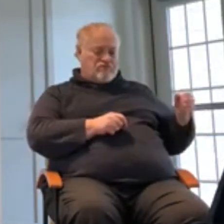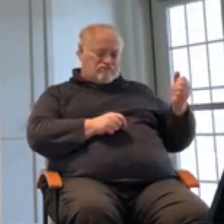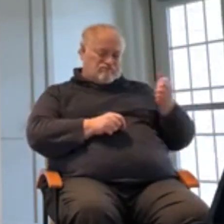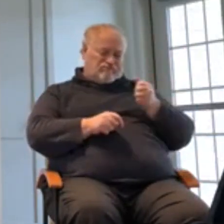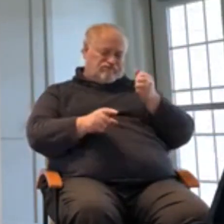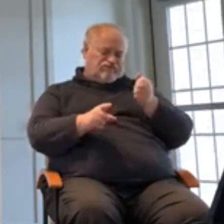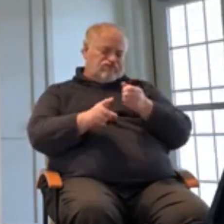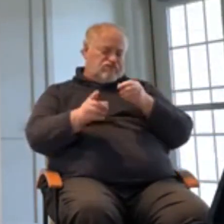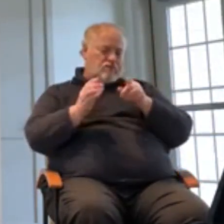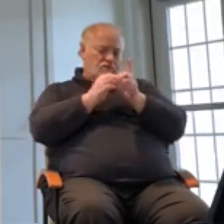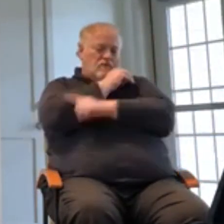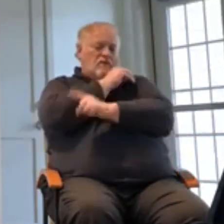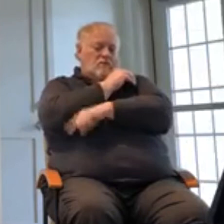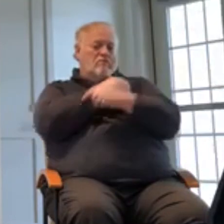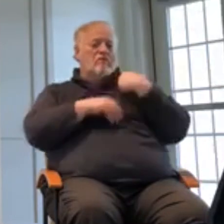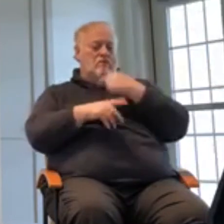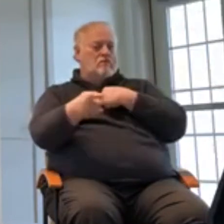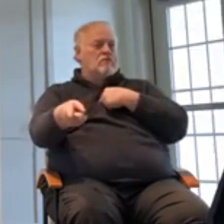to chastise us.